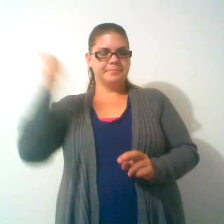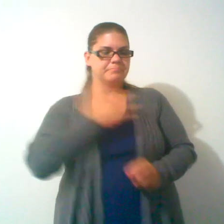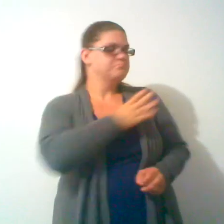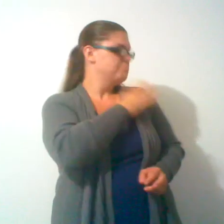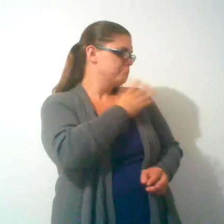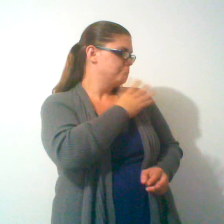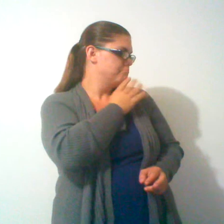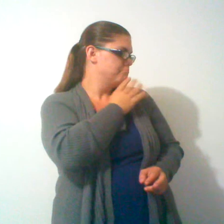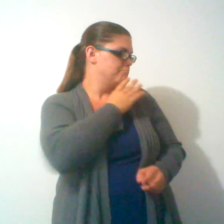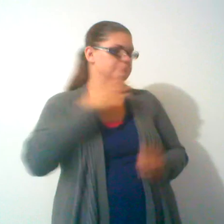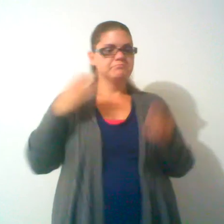in.